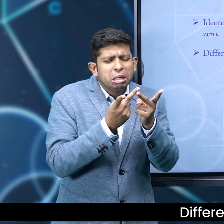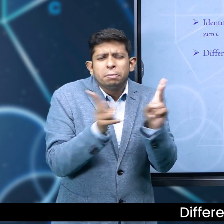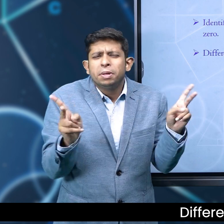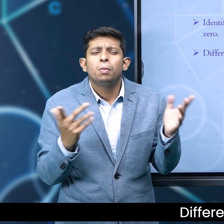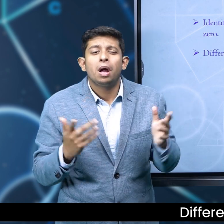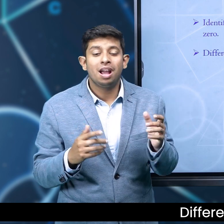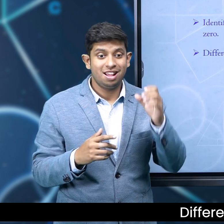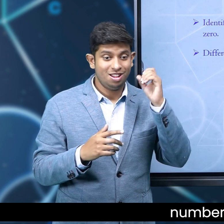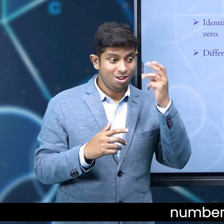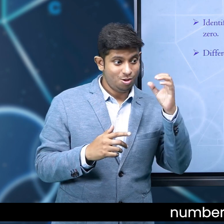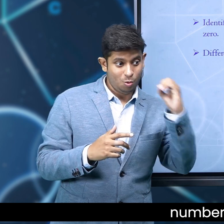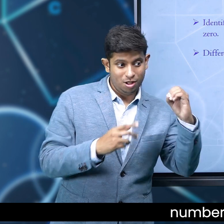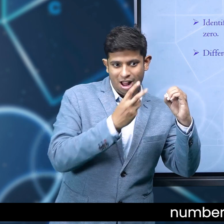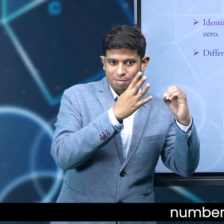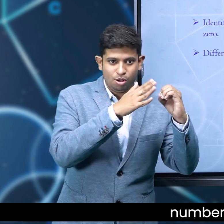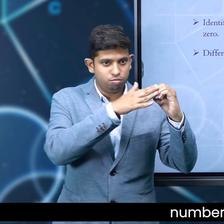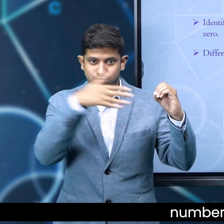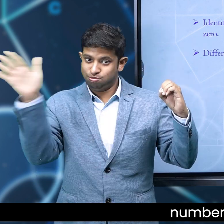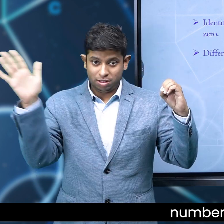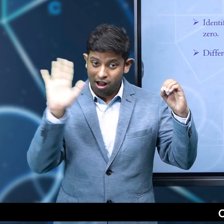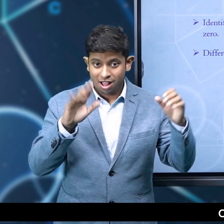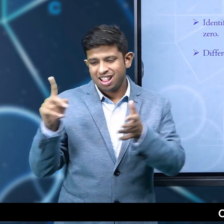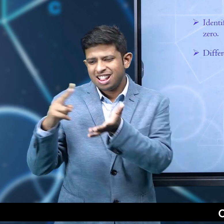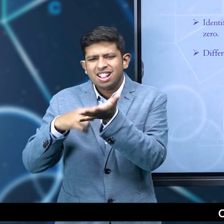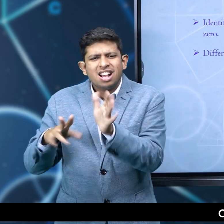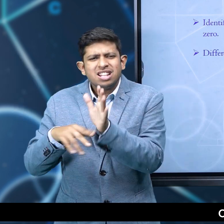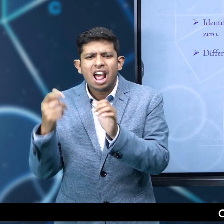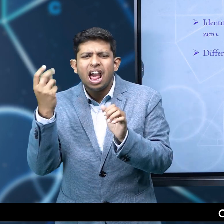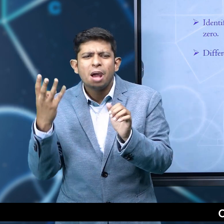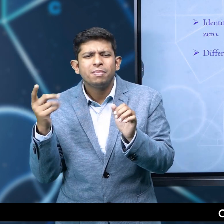Differentiate between whole numbers and natural numbers on a number line.